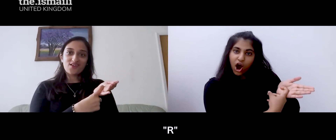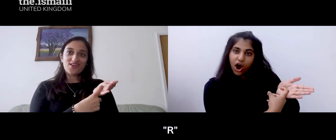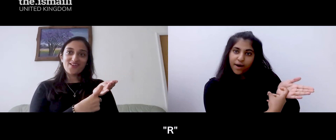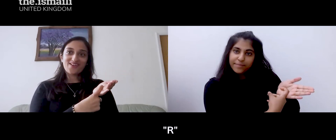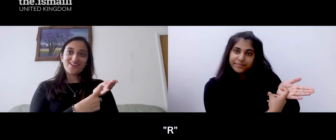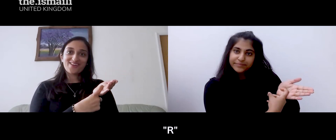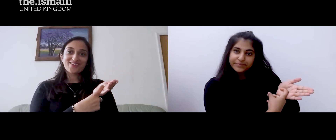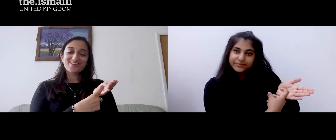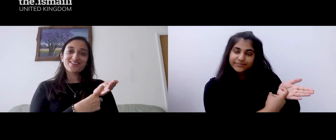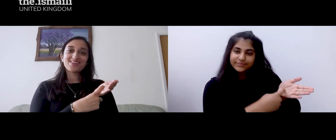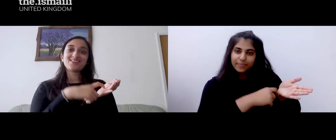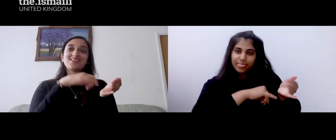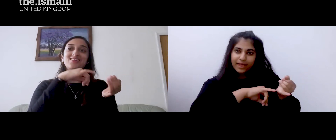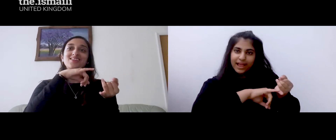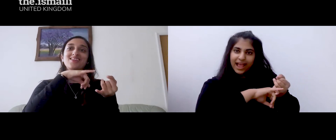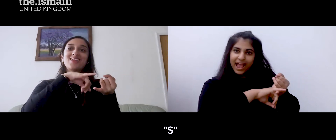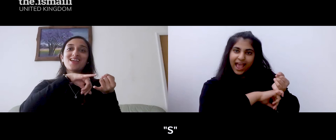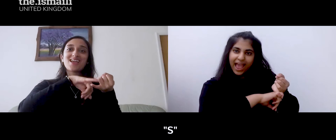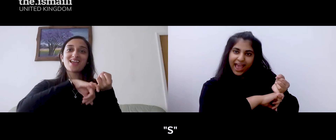R,